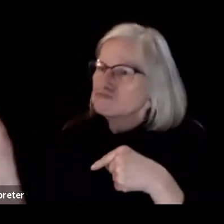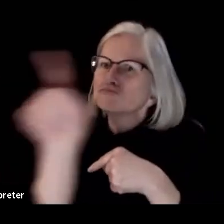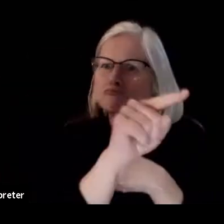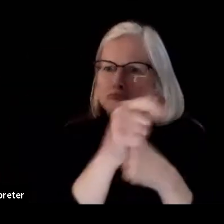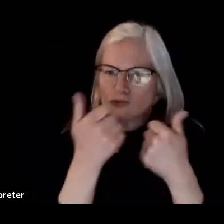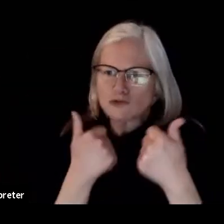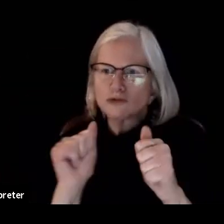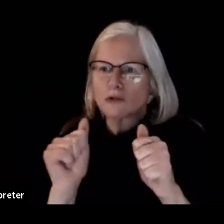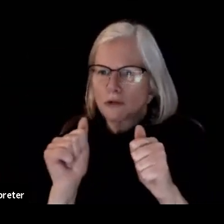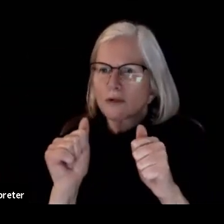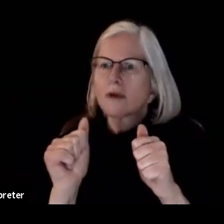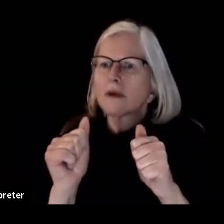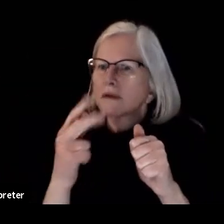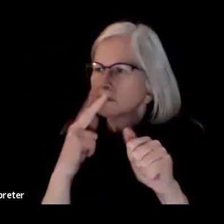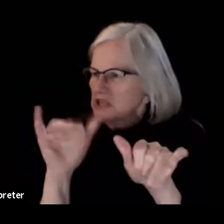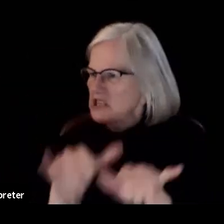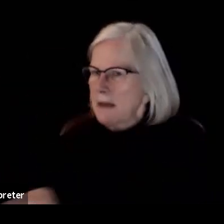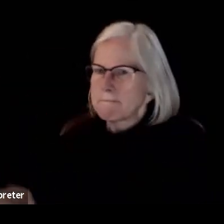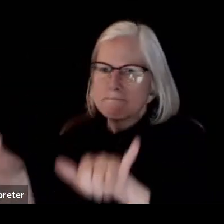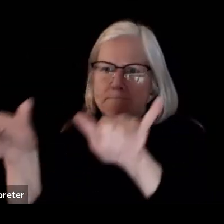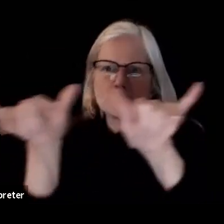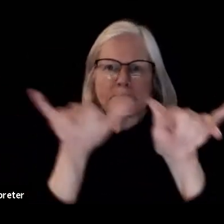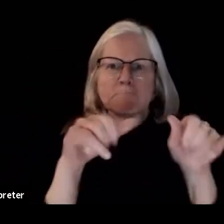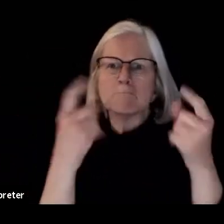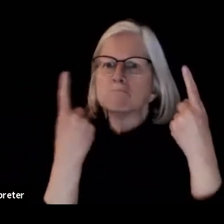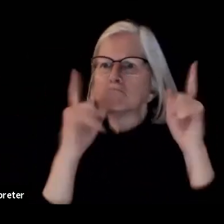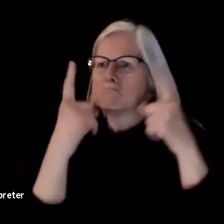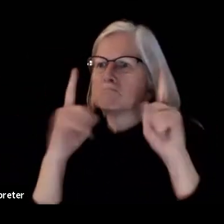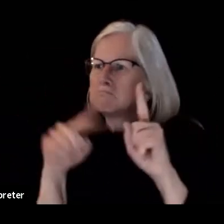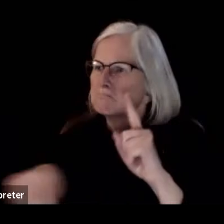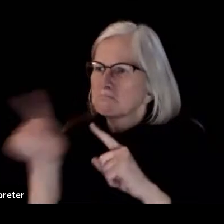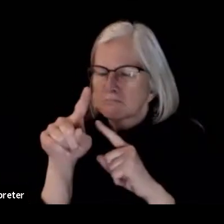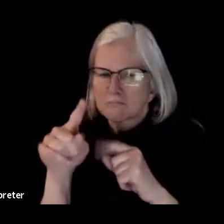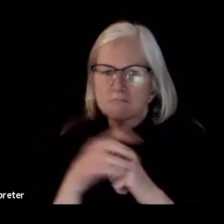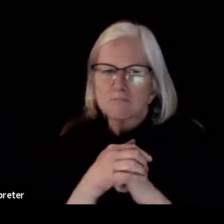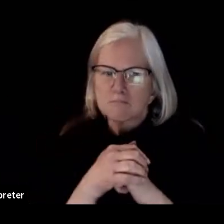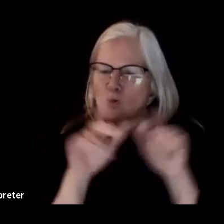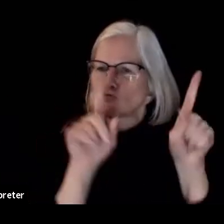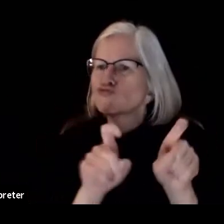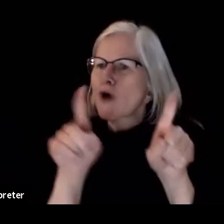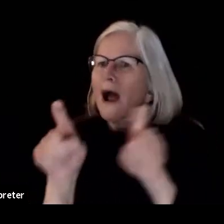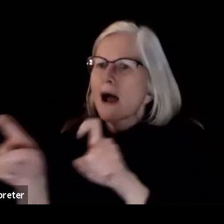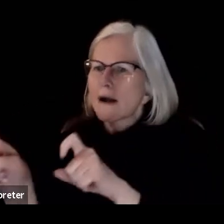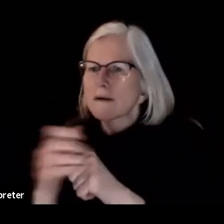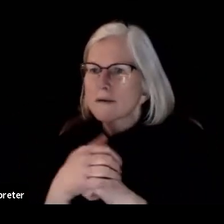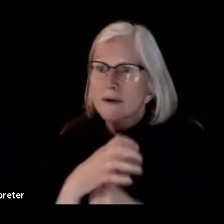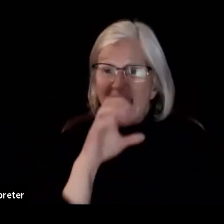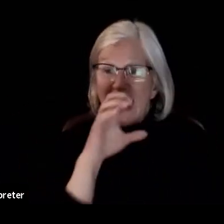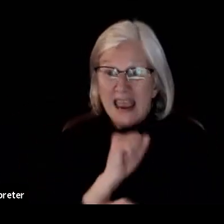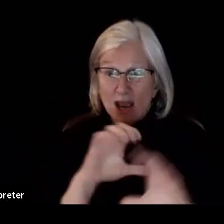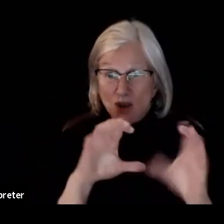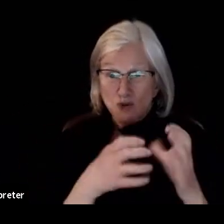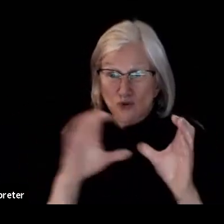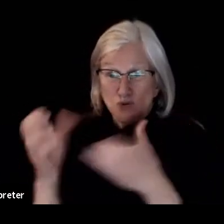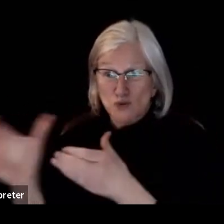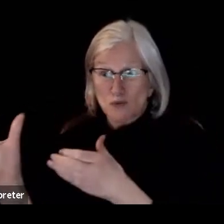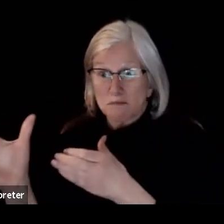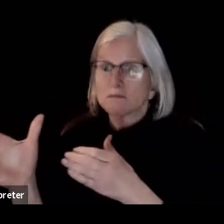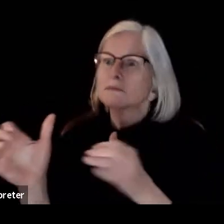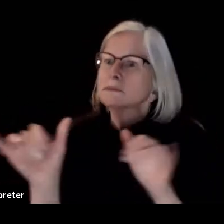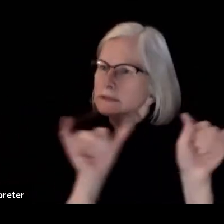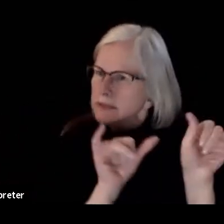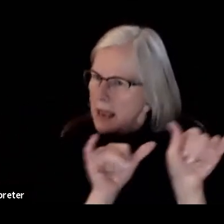in those locations. They saw that effectiveness across various ages and also across